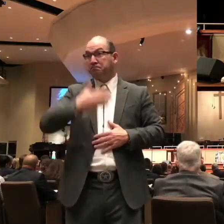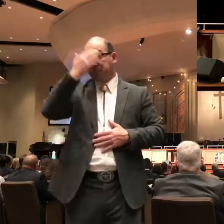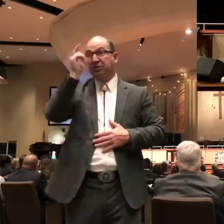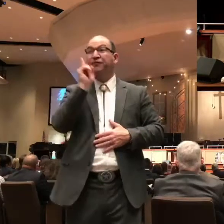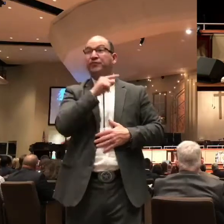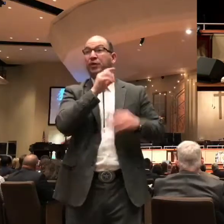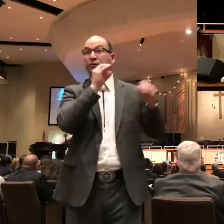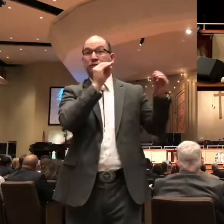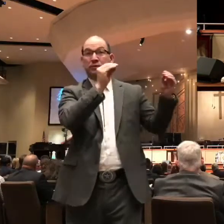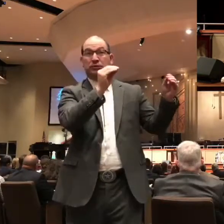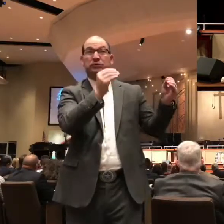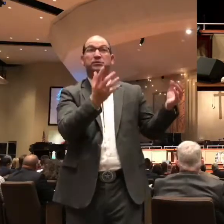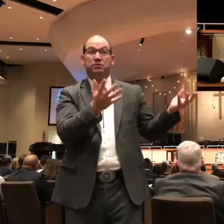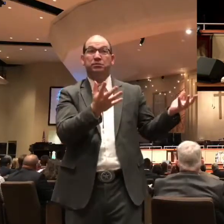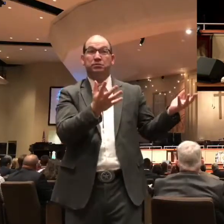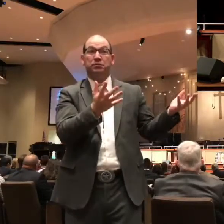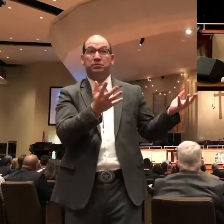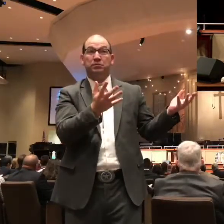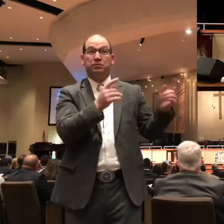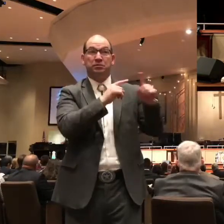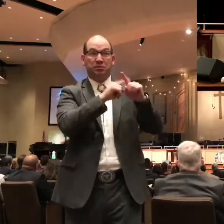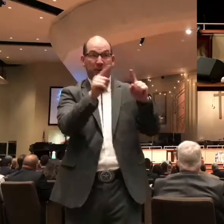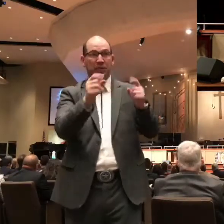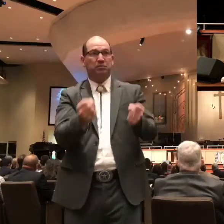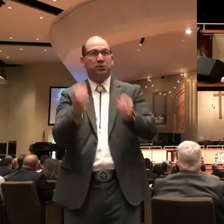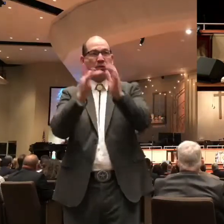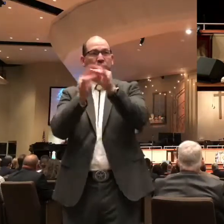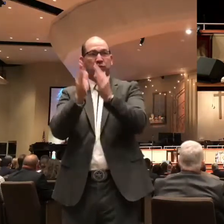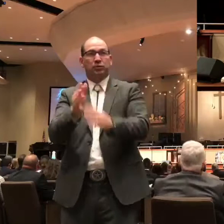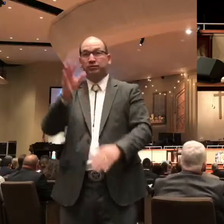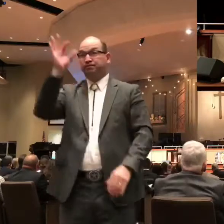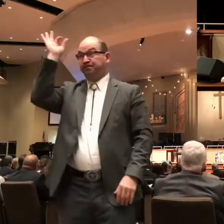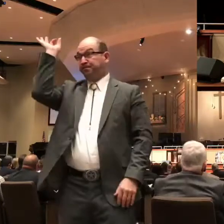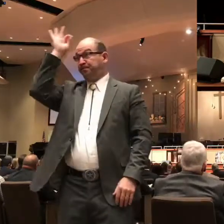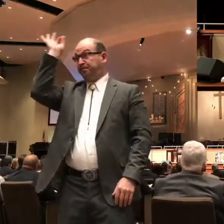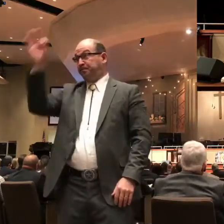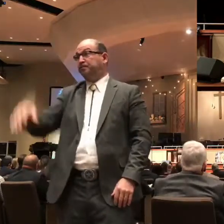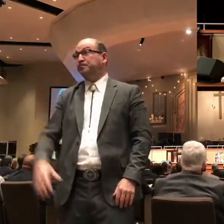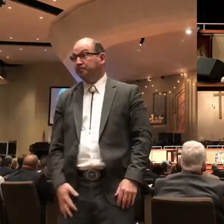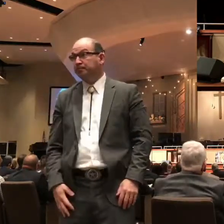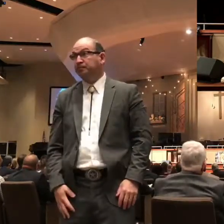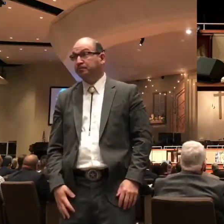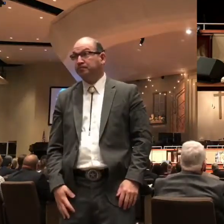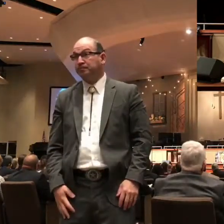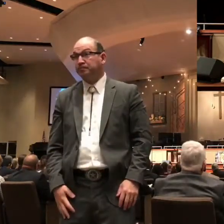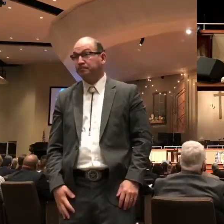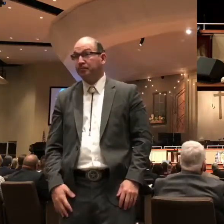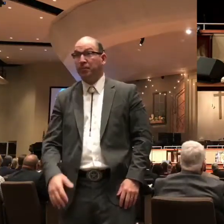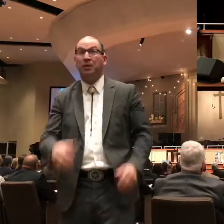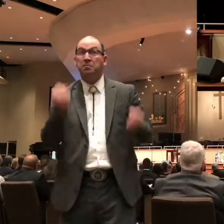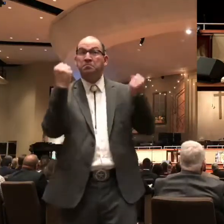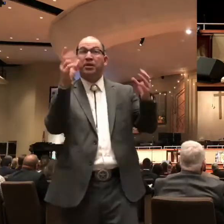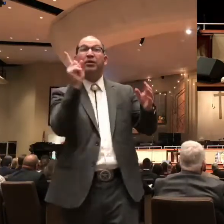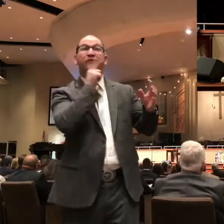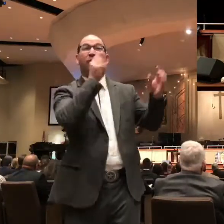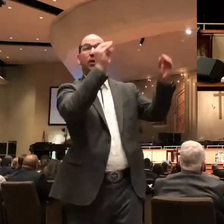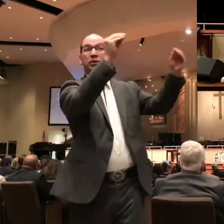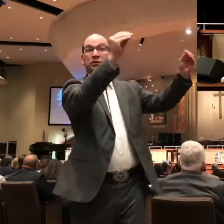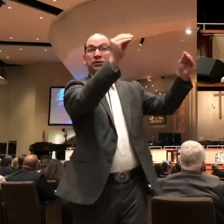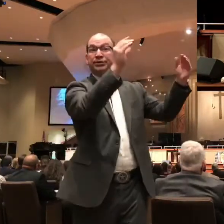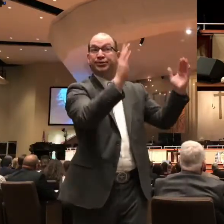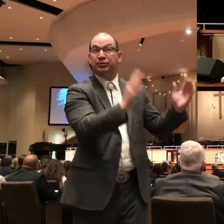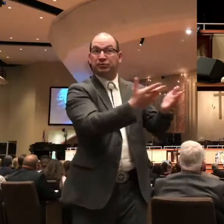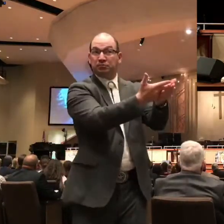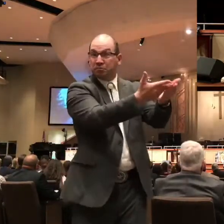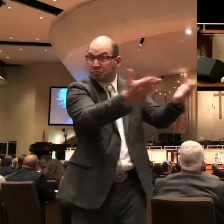we see in this day on the part of God's people. And we've learned that there are false teachers who